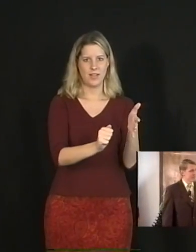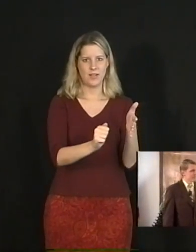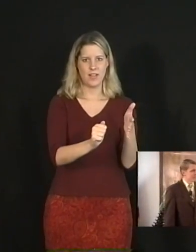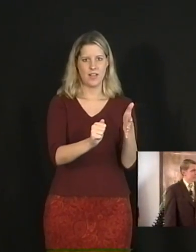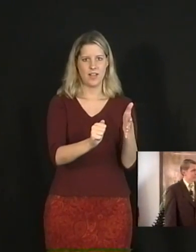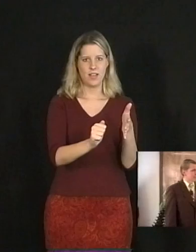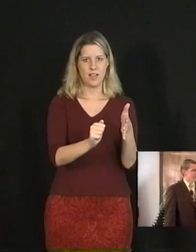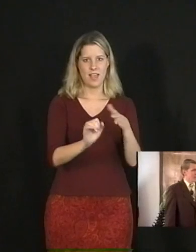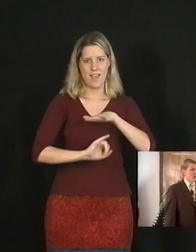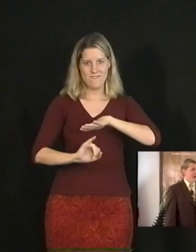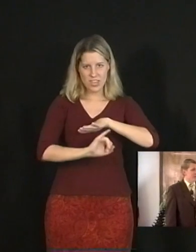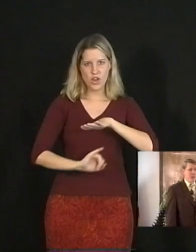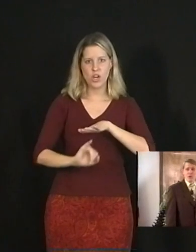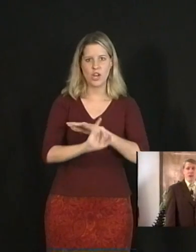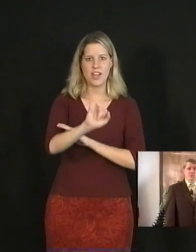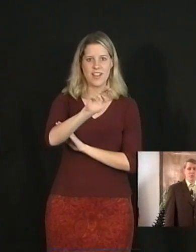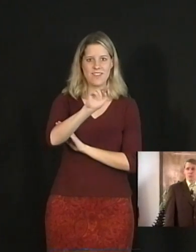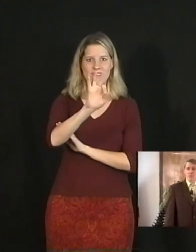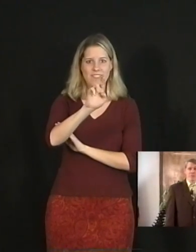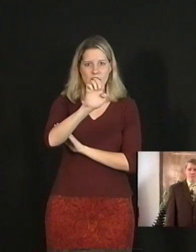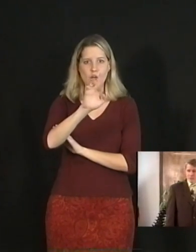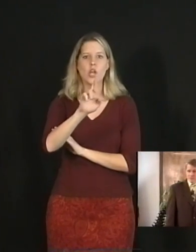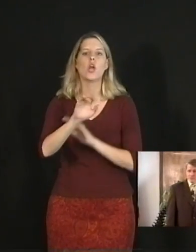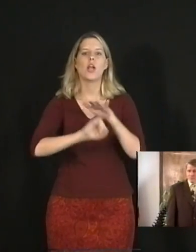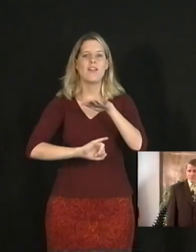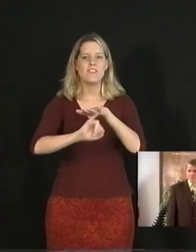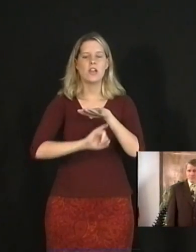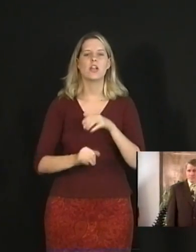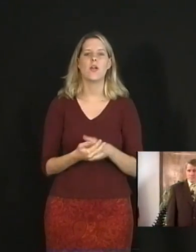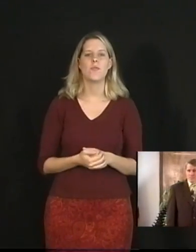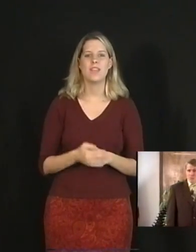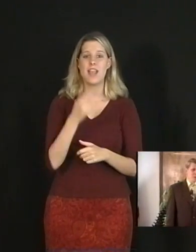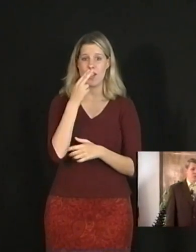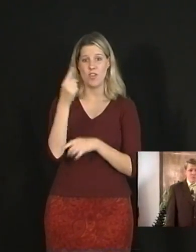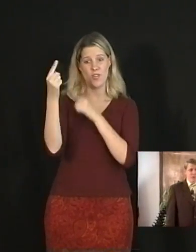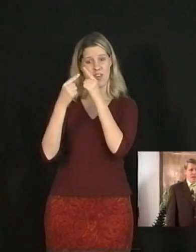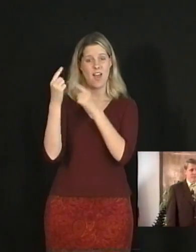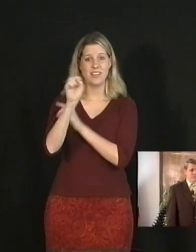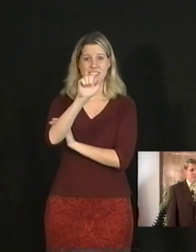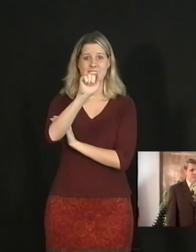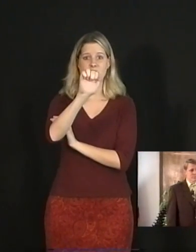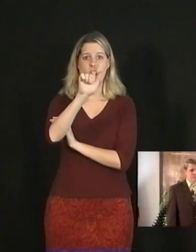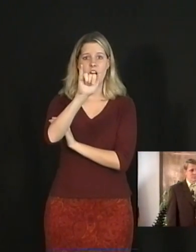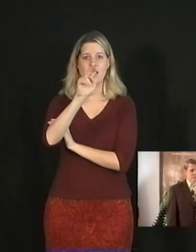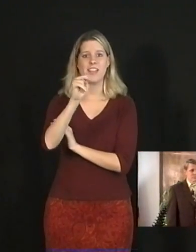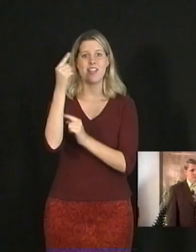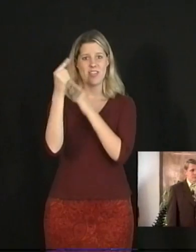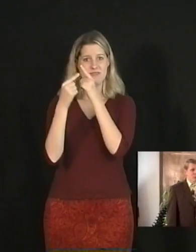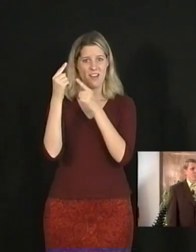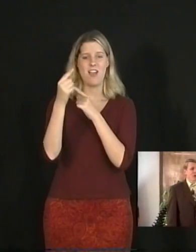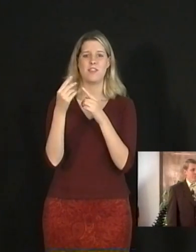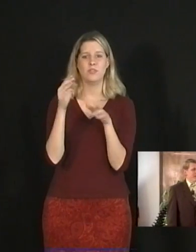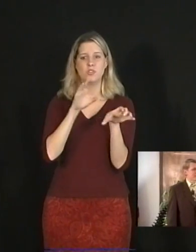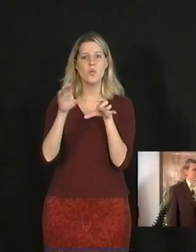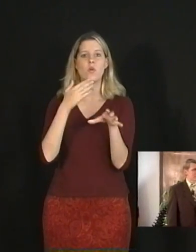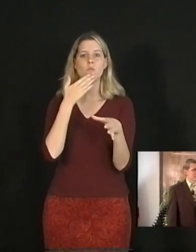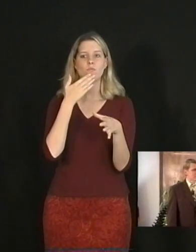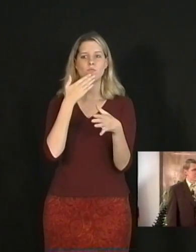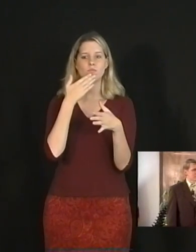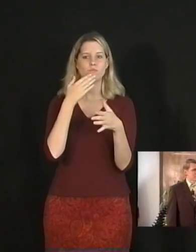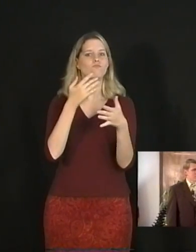inferiors. Hitler honestly thought he was doing the world a favor. So did Joseph Stalin. So did Pol